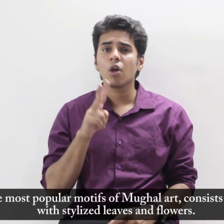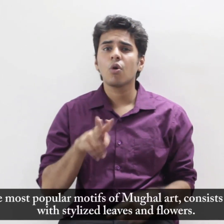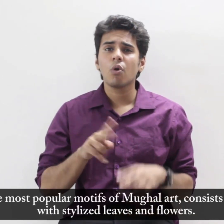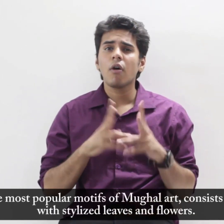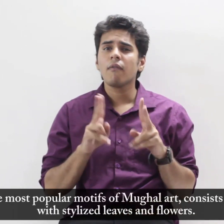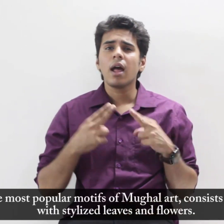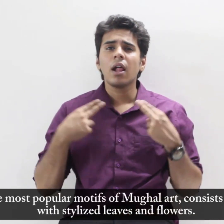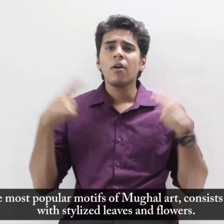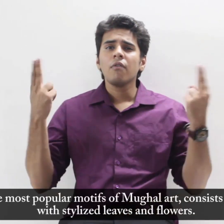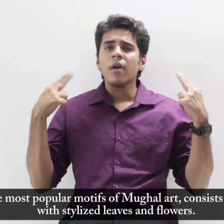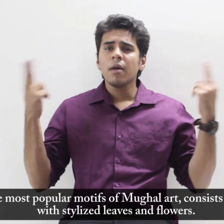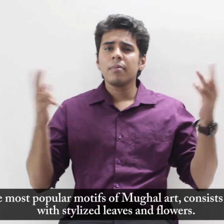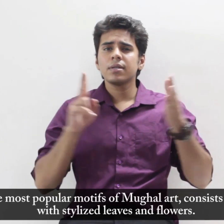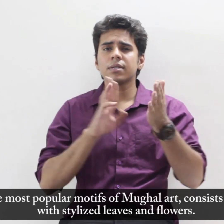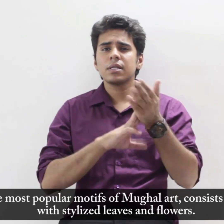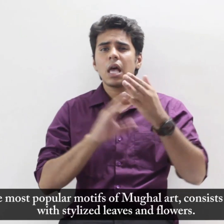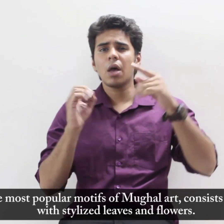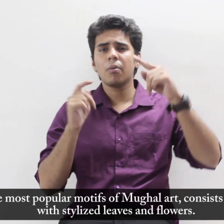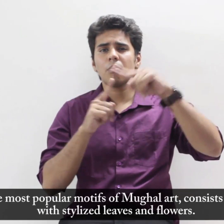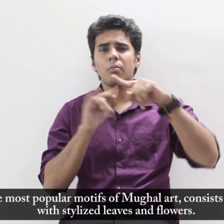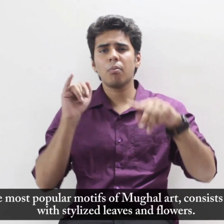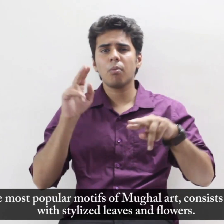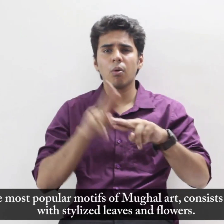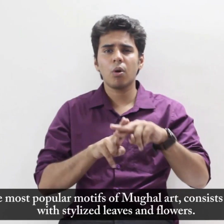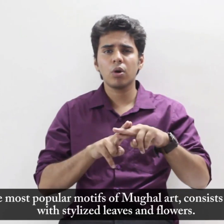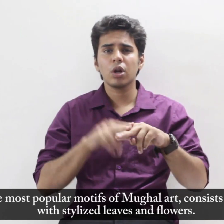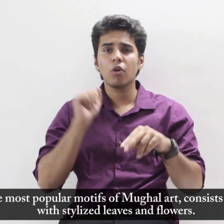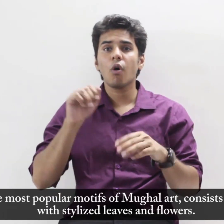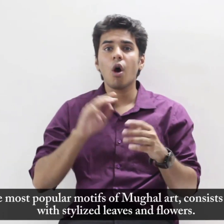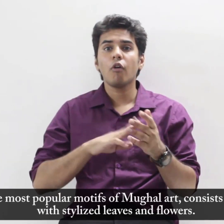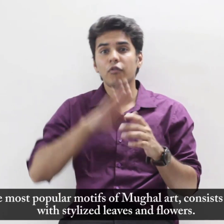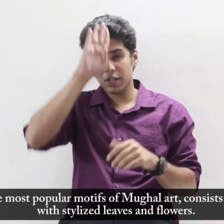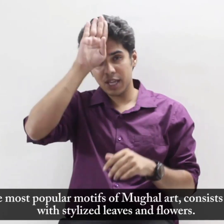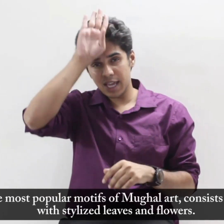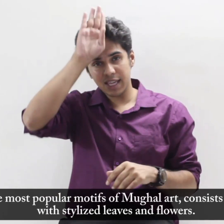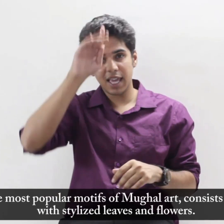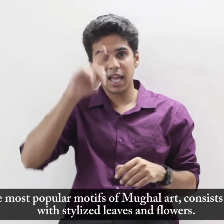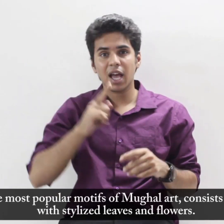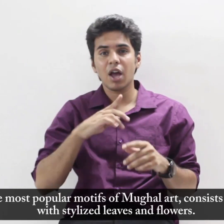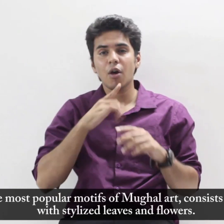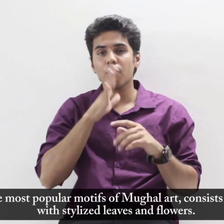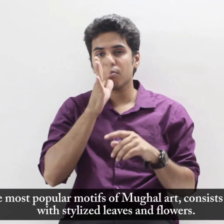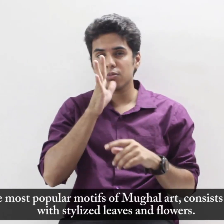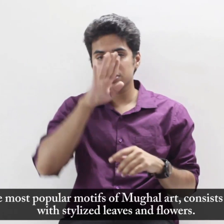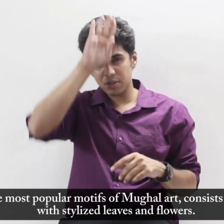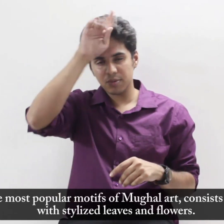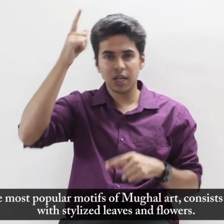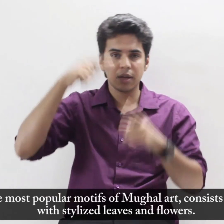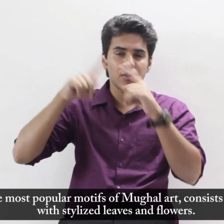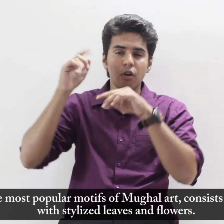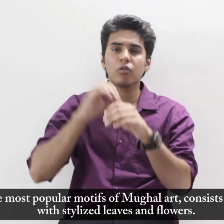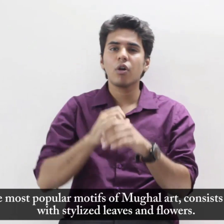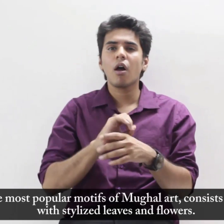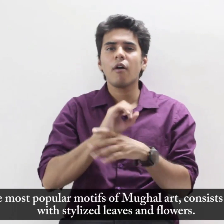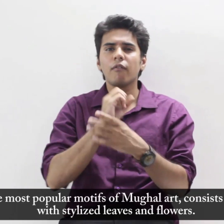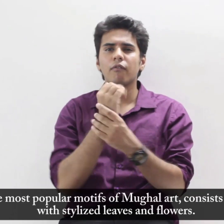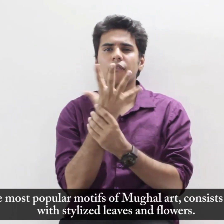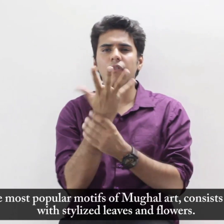It is one of the most popular motifs of Mughal art. Consists of a floral spray with stylized leaves and